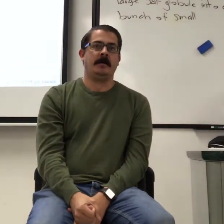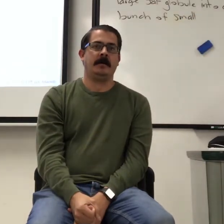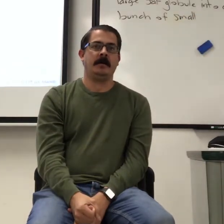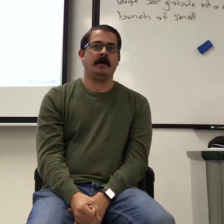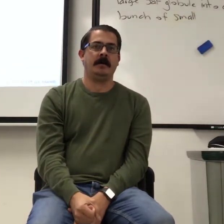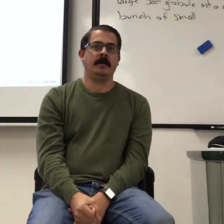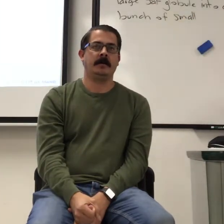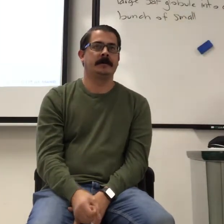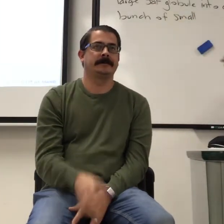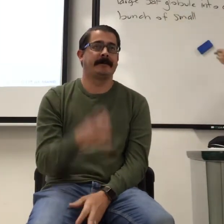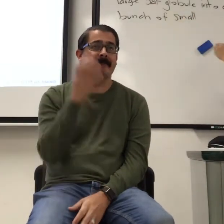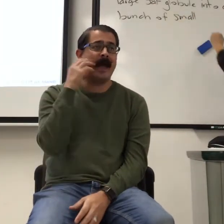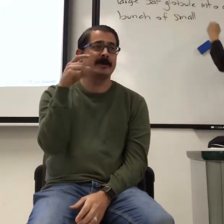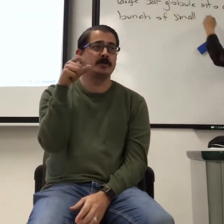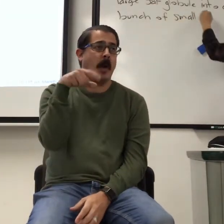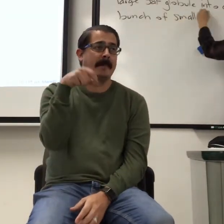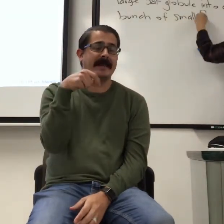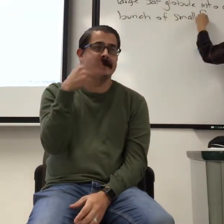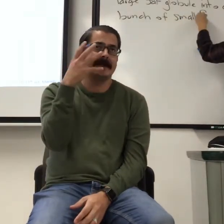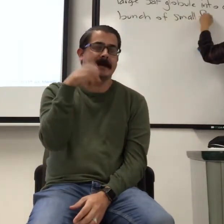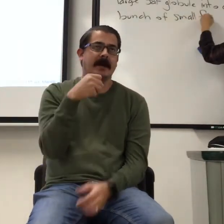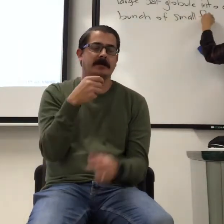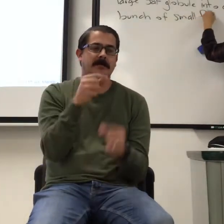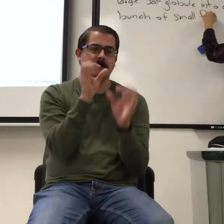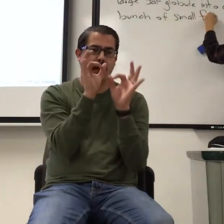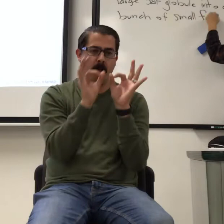fat droplets, I guess.